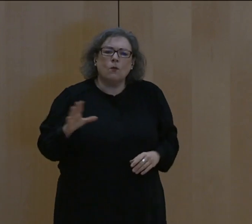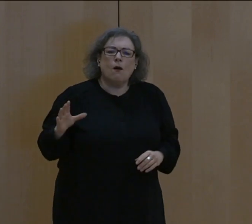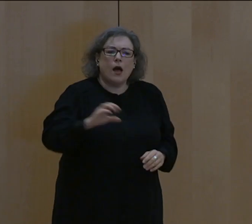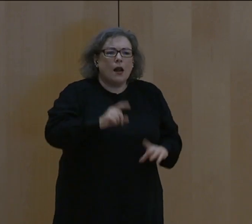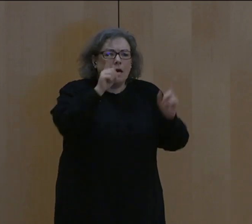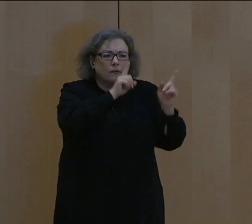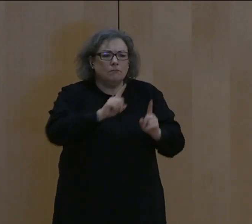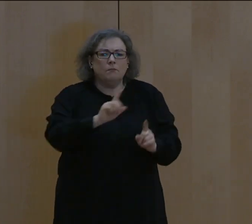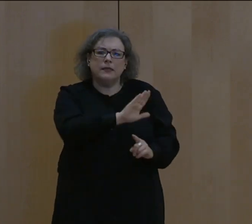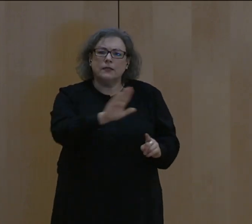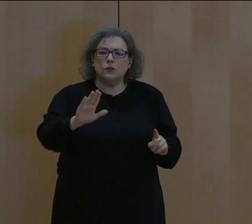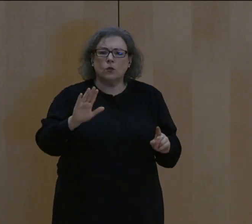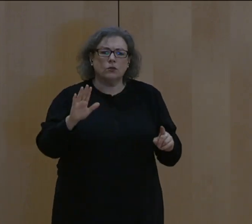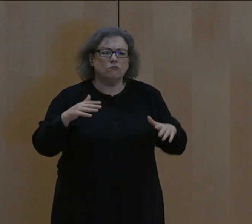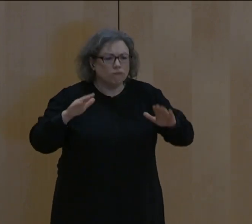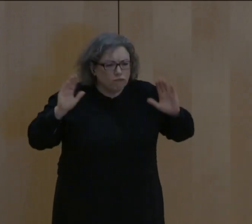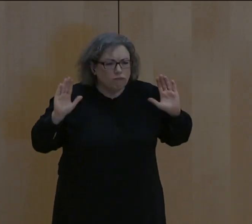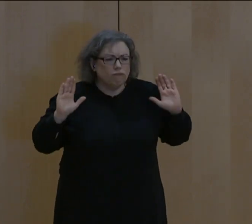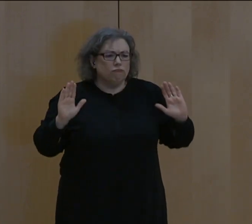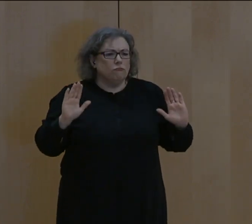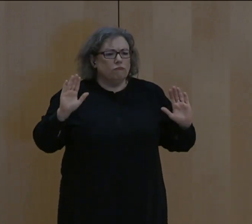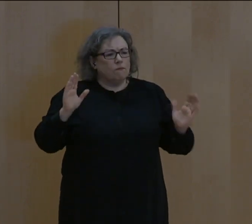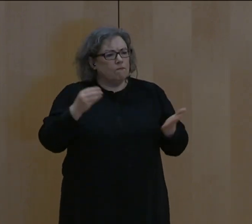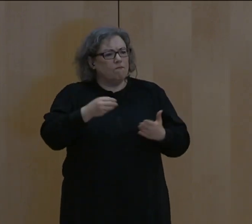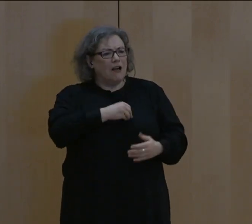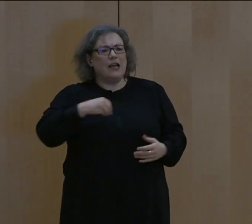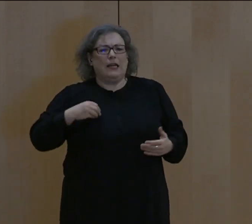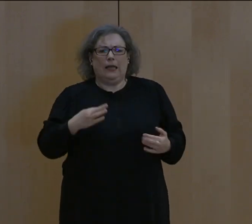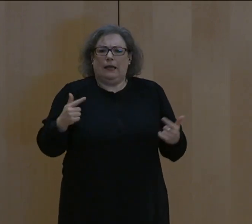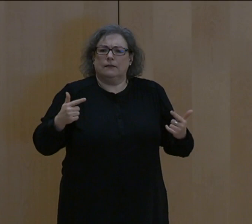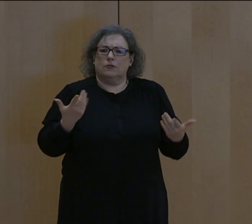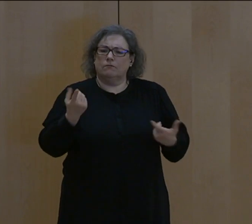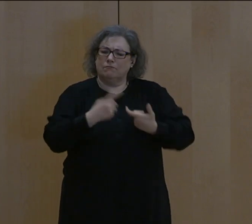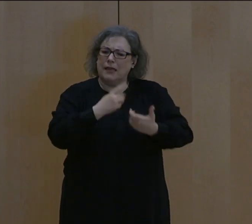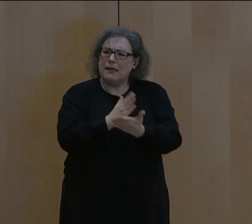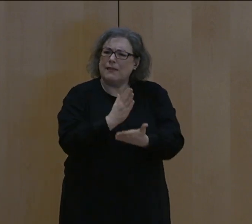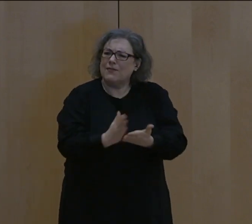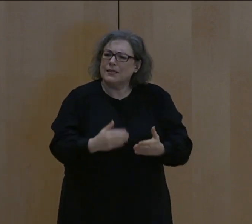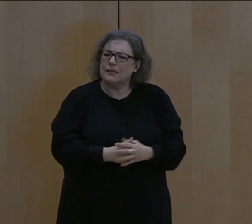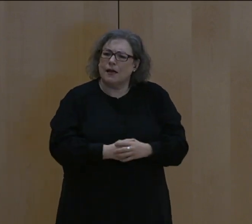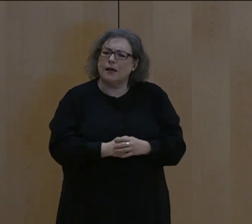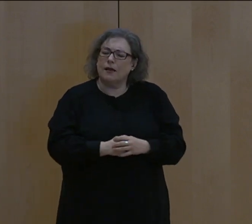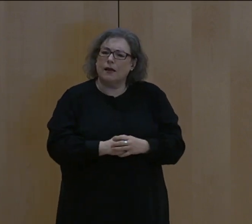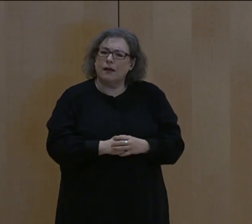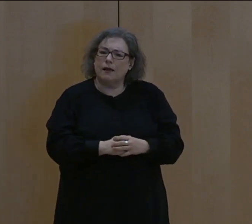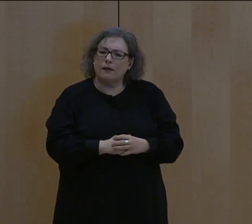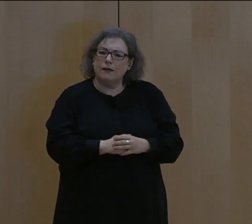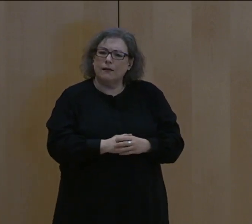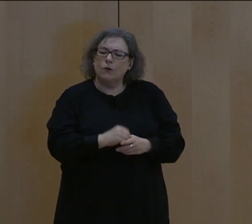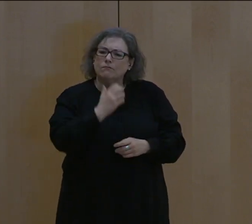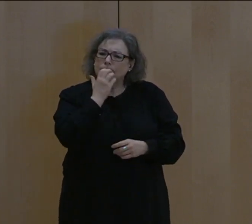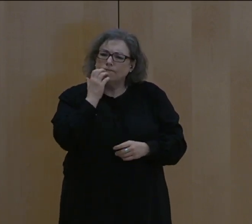justice and a careful attitude to the world we live in. This is why it is